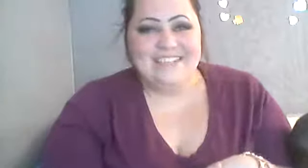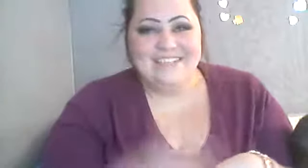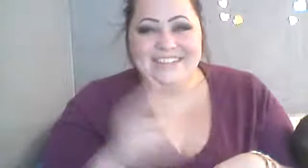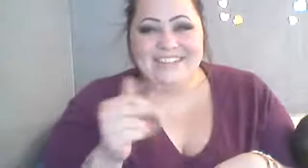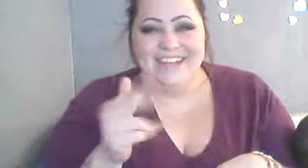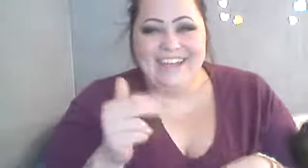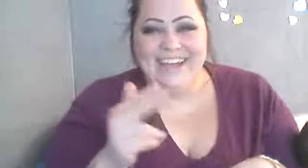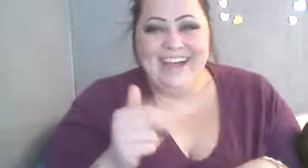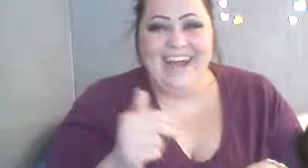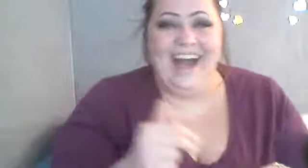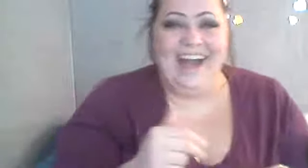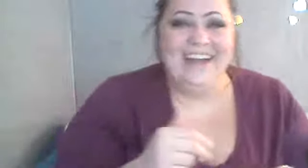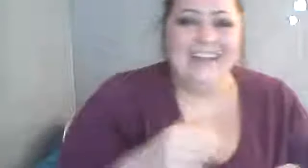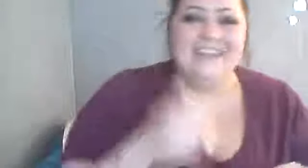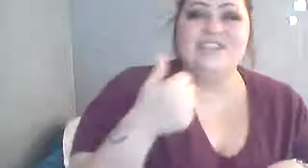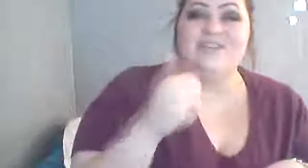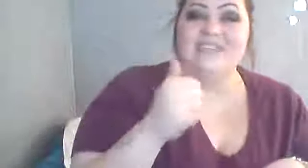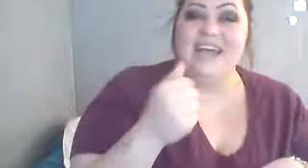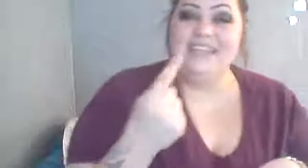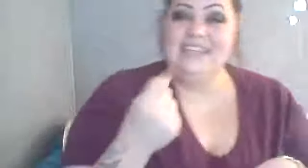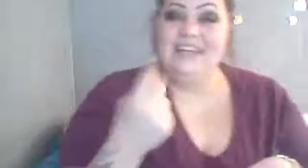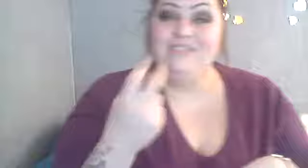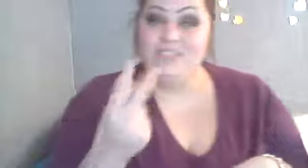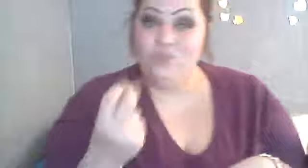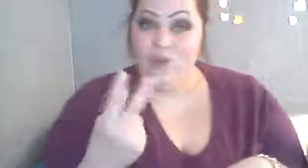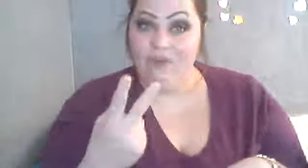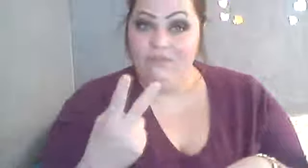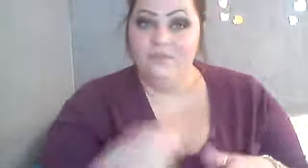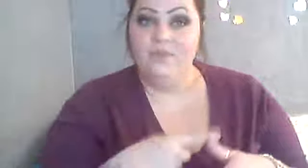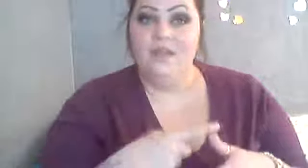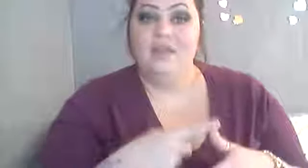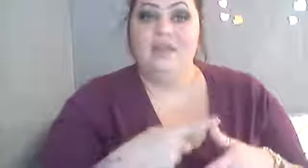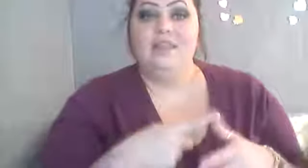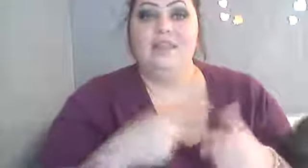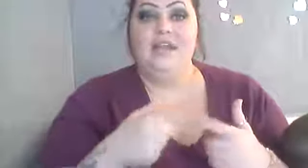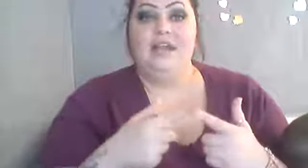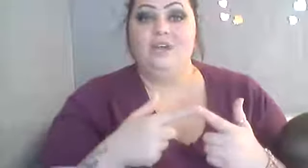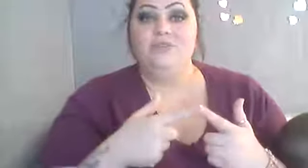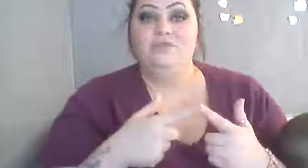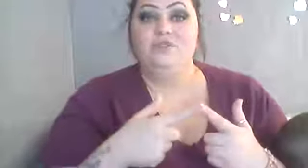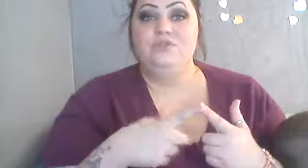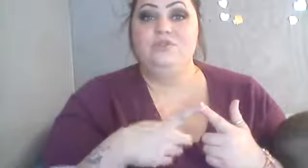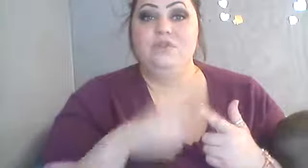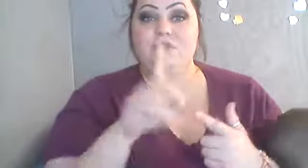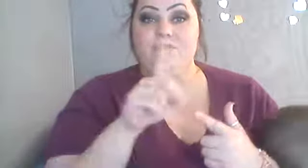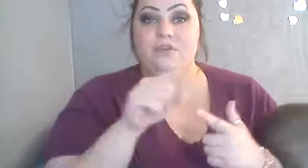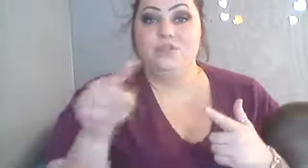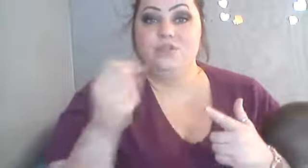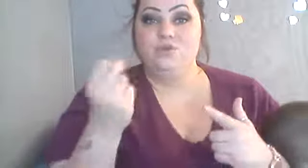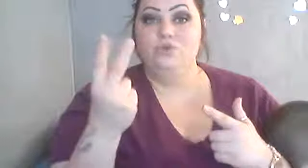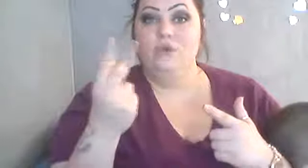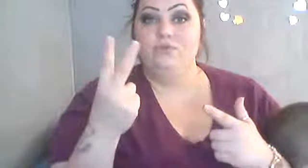school. So 10th, 11th, and 12th. Then I also do the first through 12th